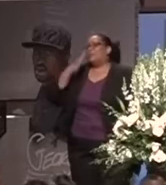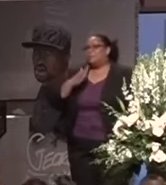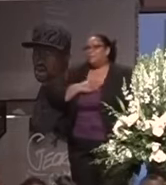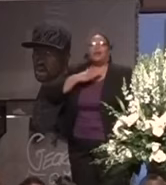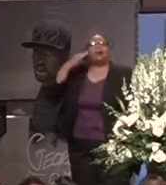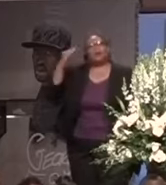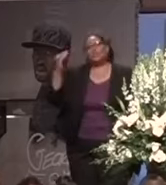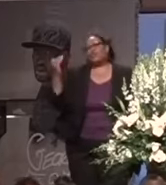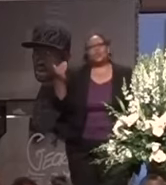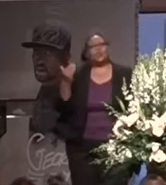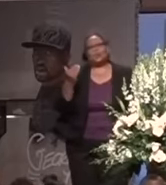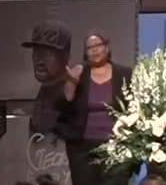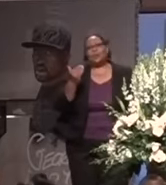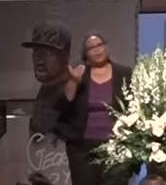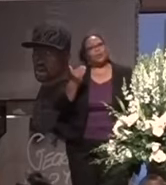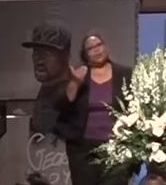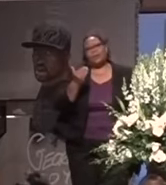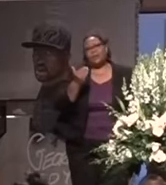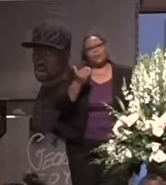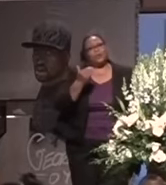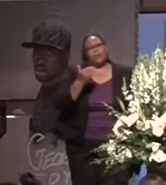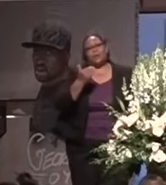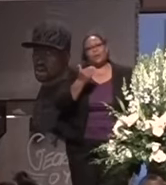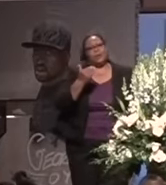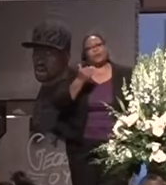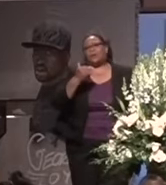my soul, my soul,